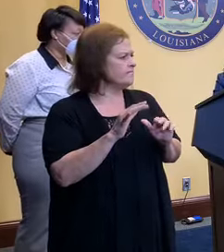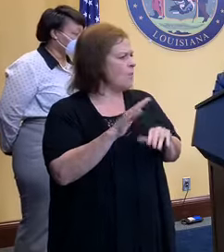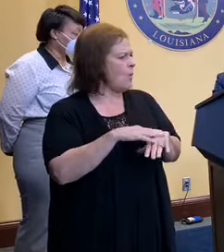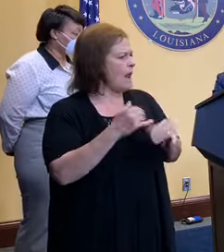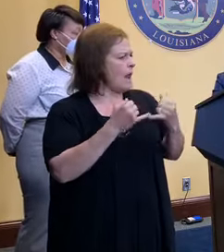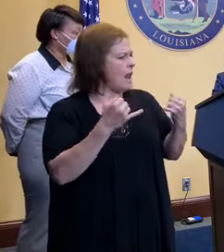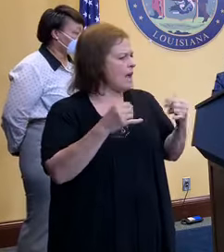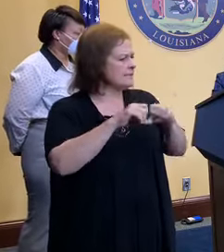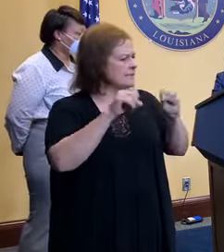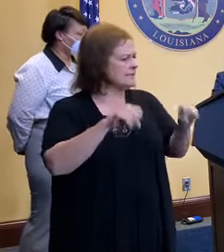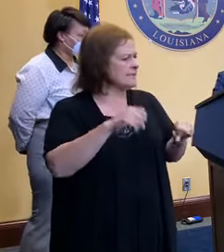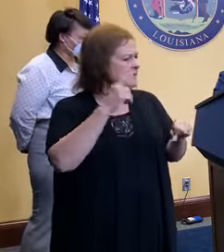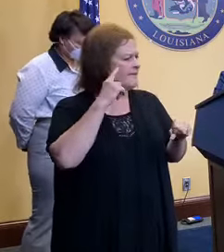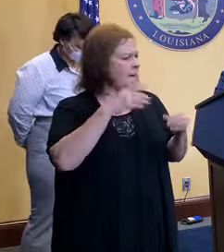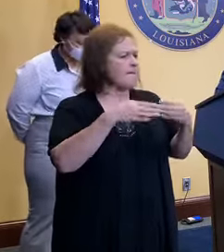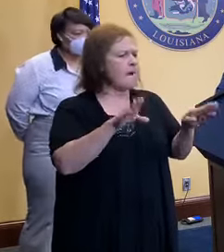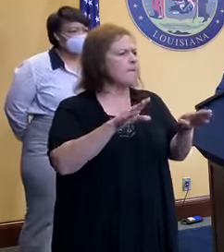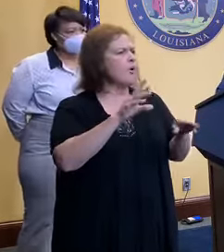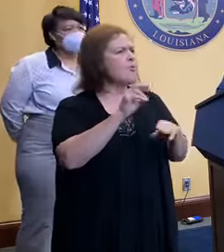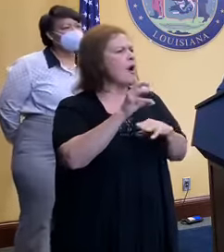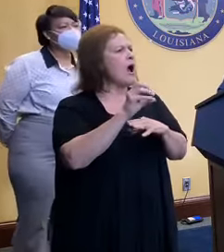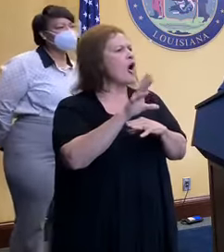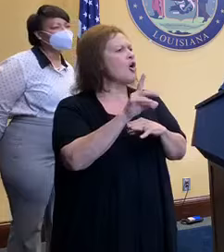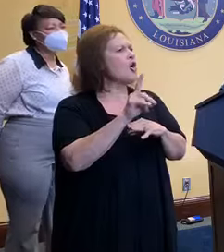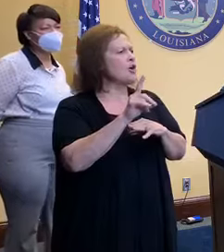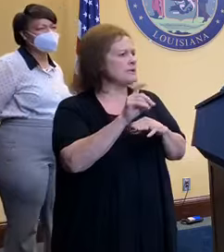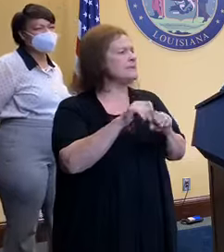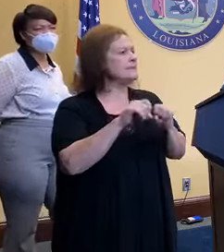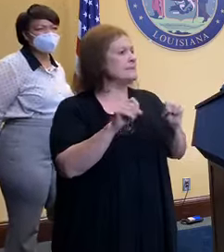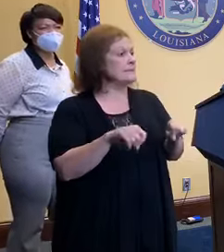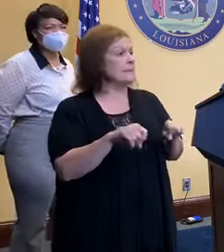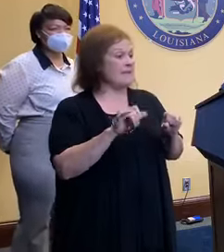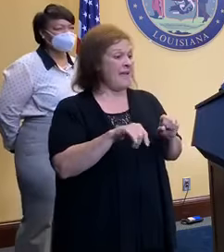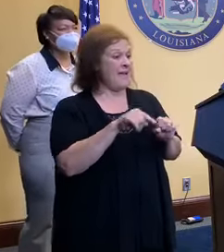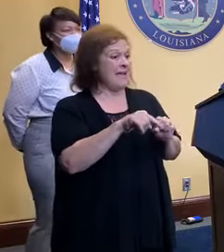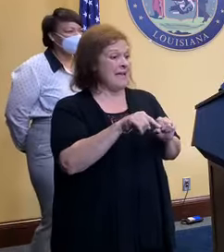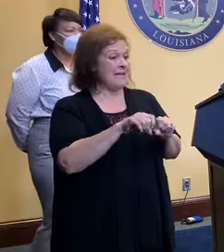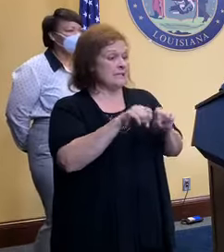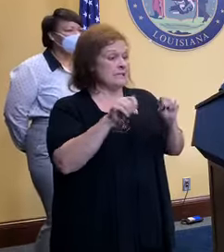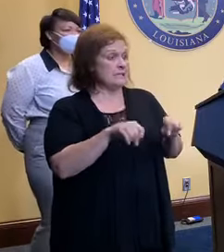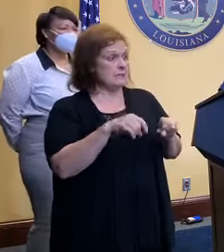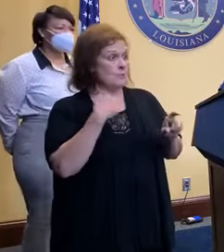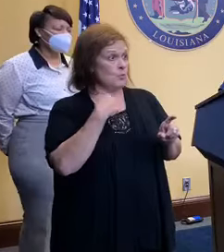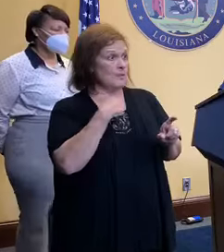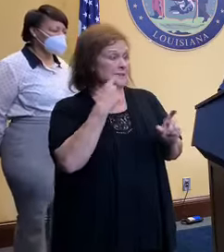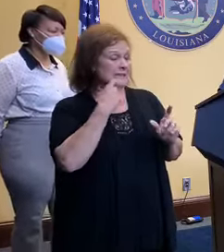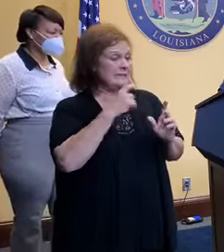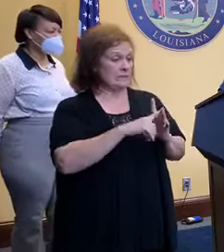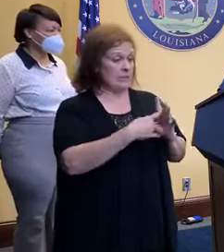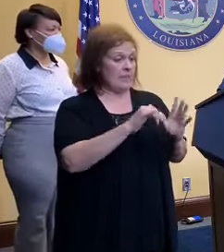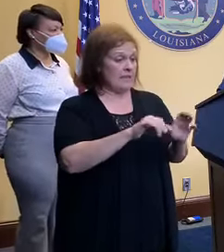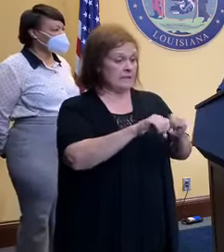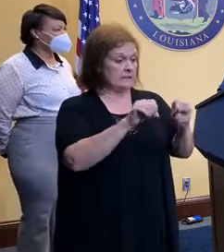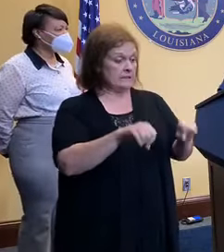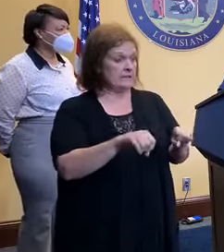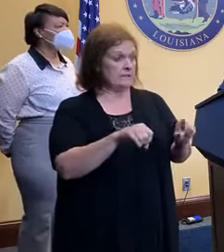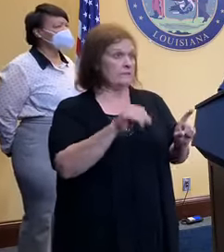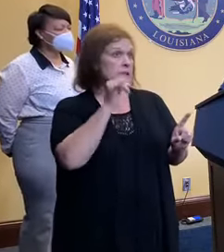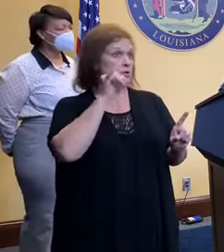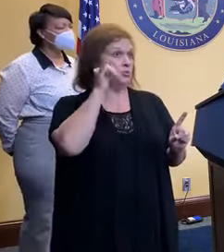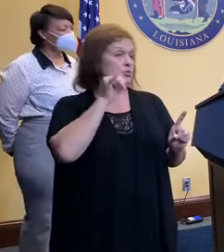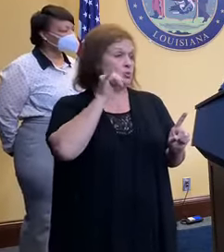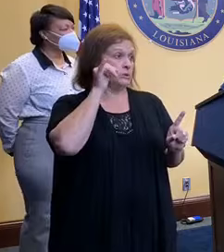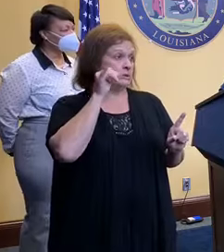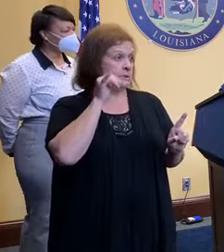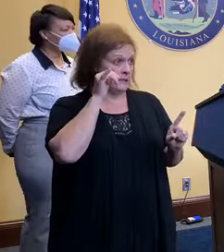online system for public records requests. Yes, the next request system. We just reinstituted that system, and as of